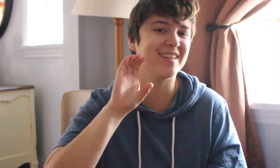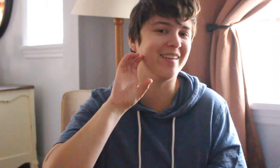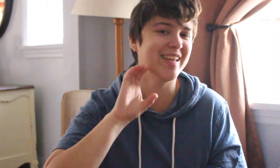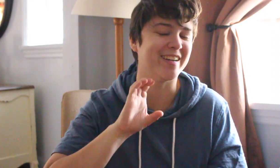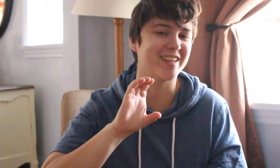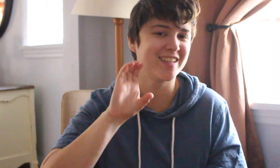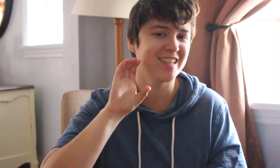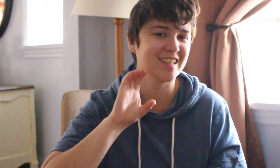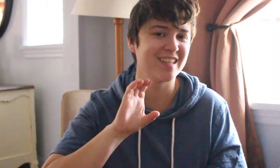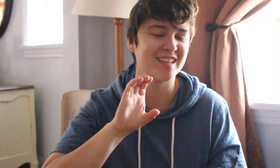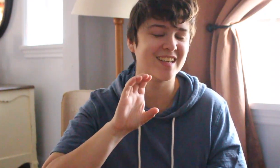it down here.